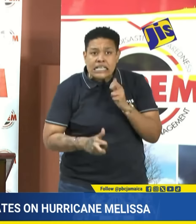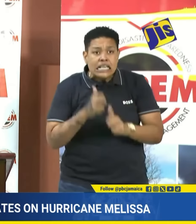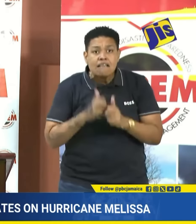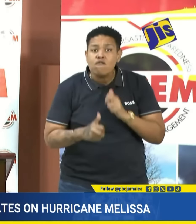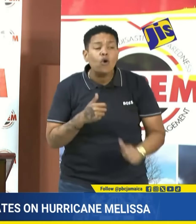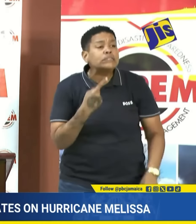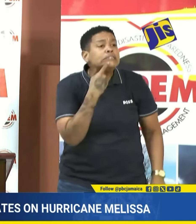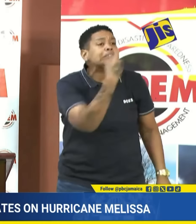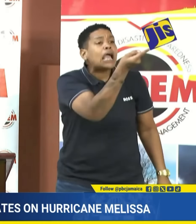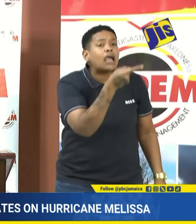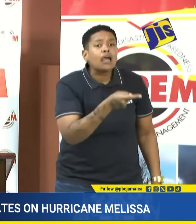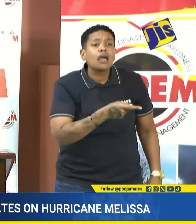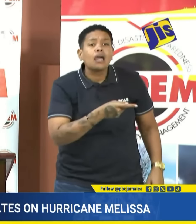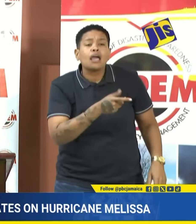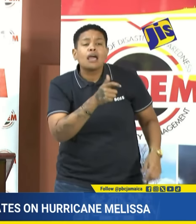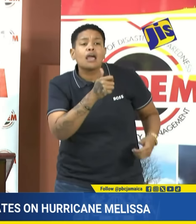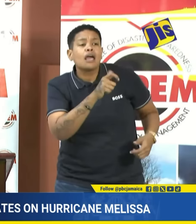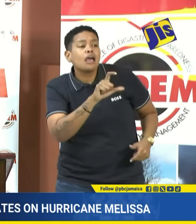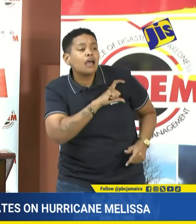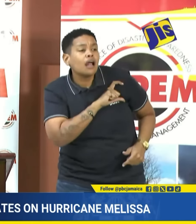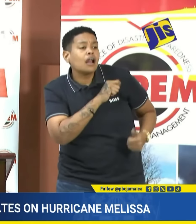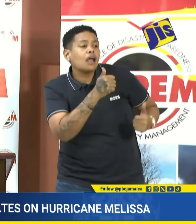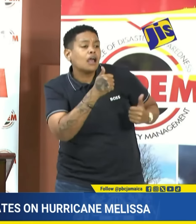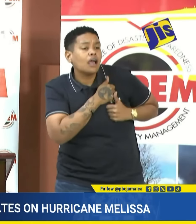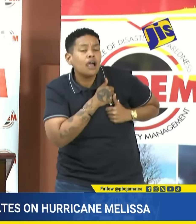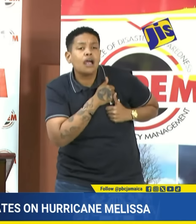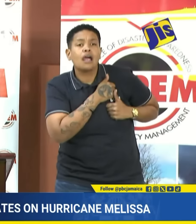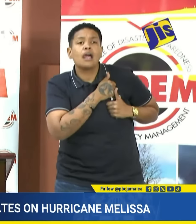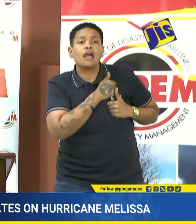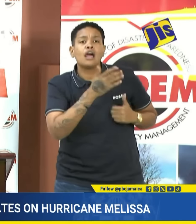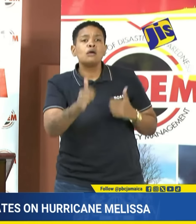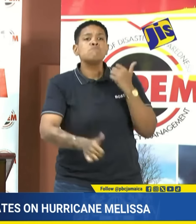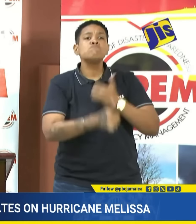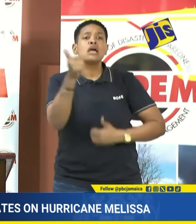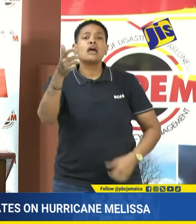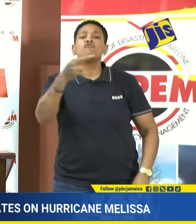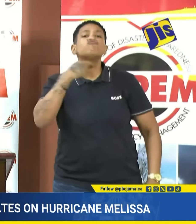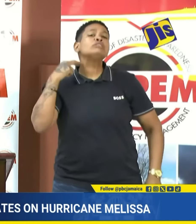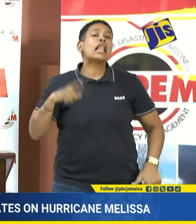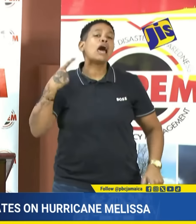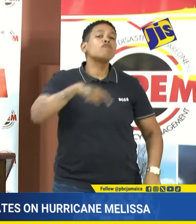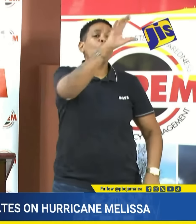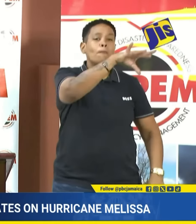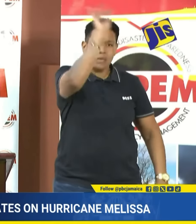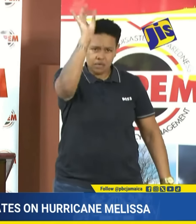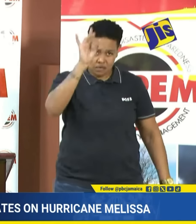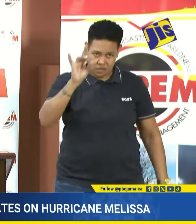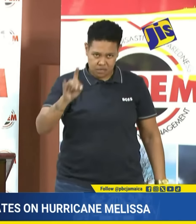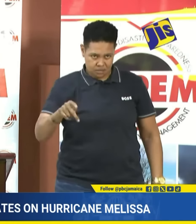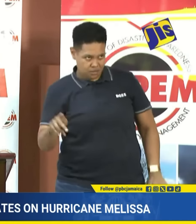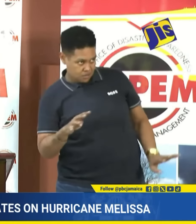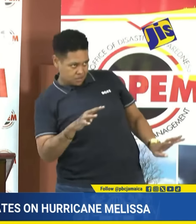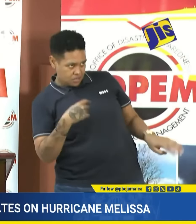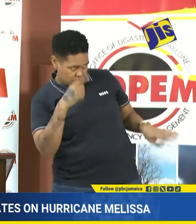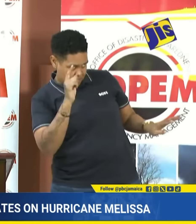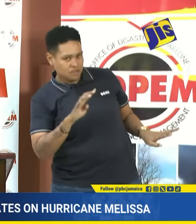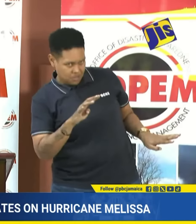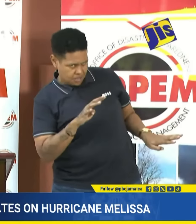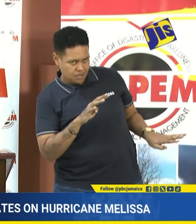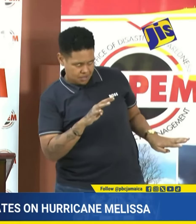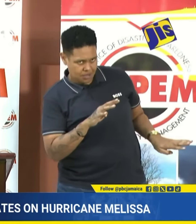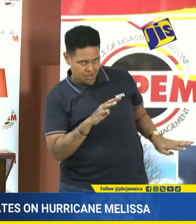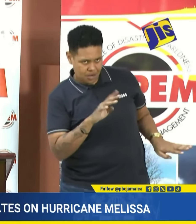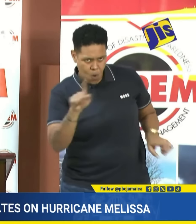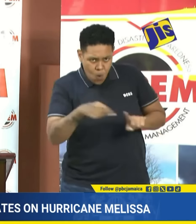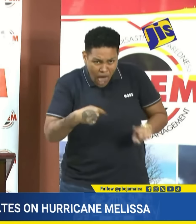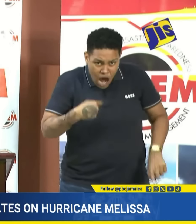our first responders, go out and risk your lives now, for someone who refused